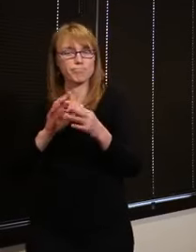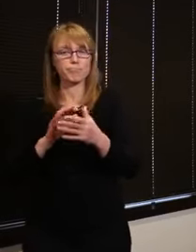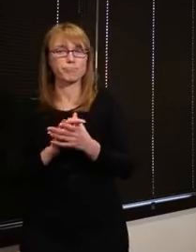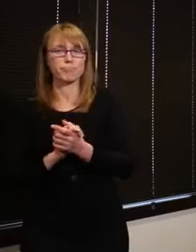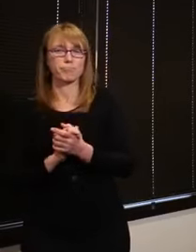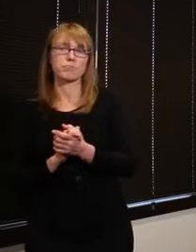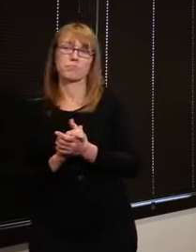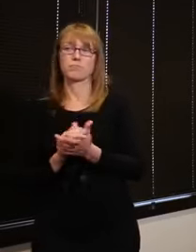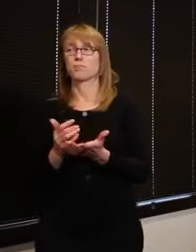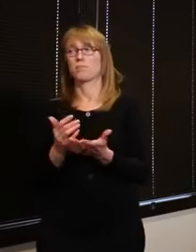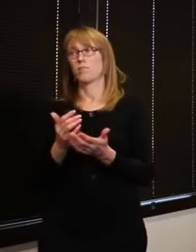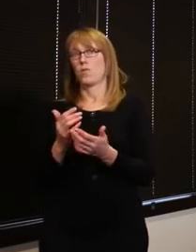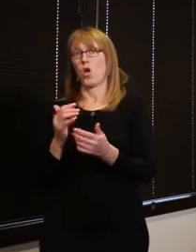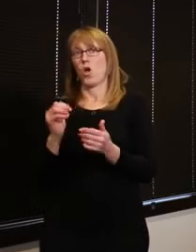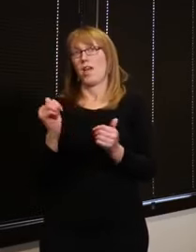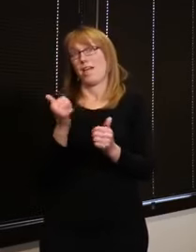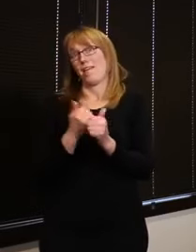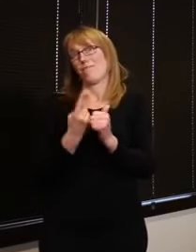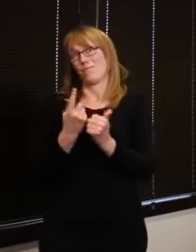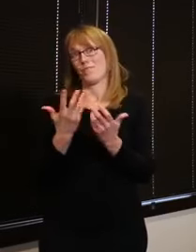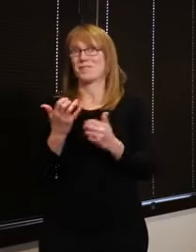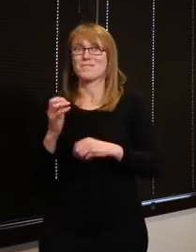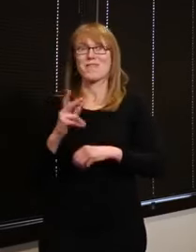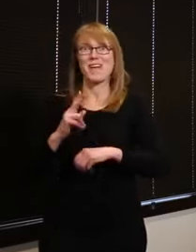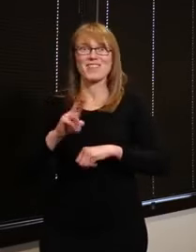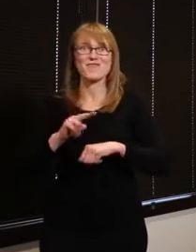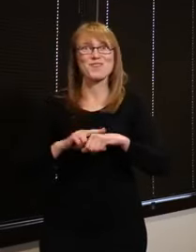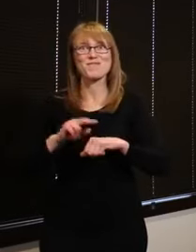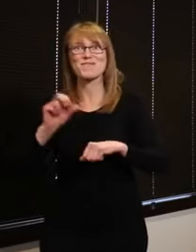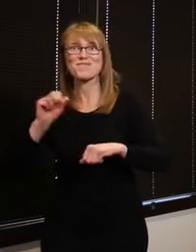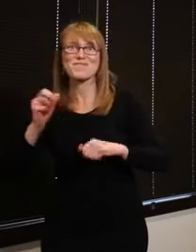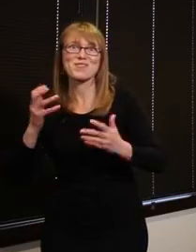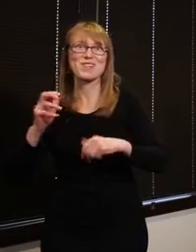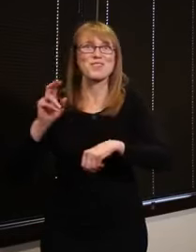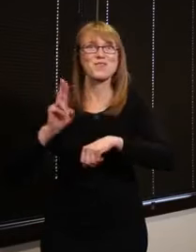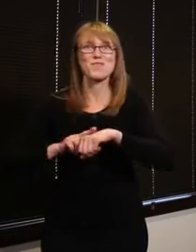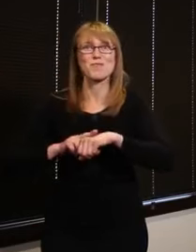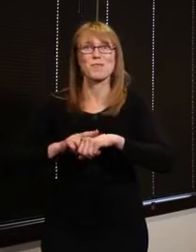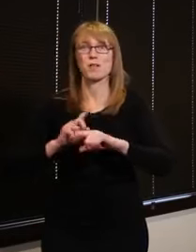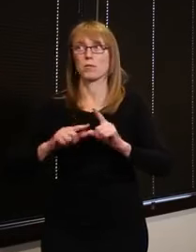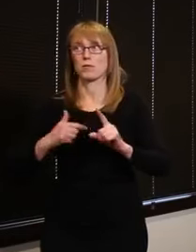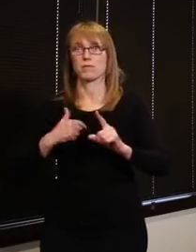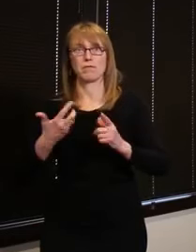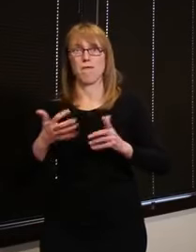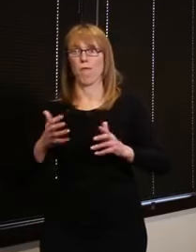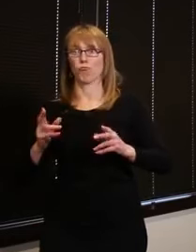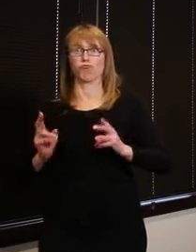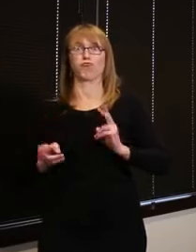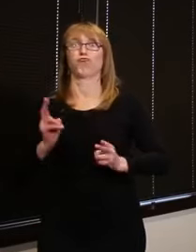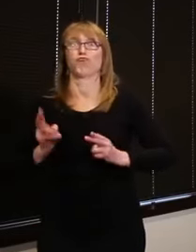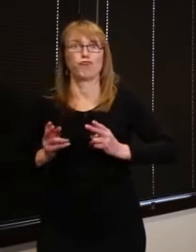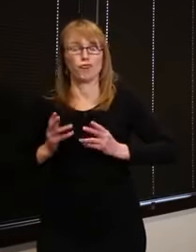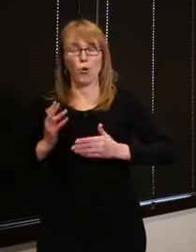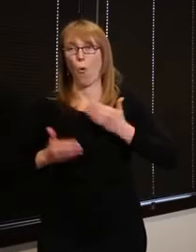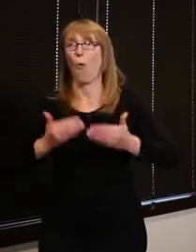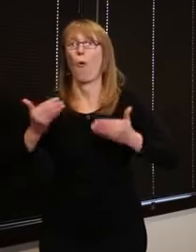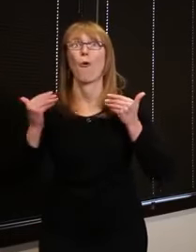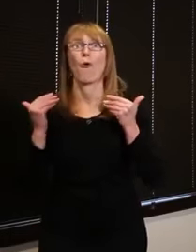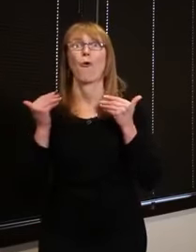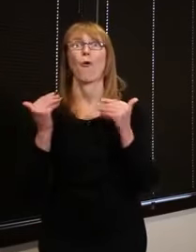end because of a rush to get back to normal too fast, too soon on the front